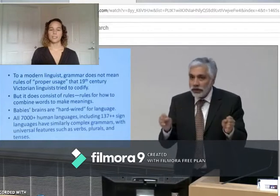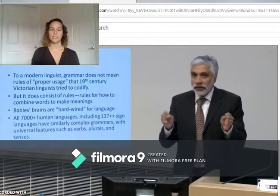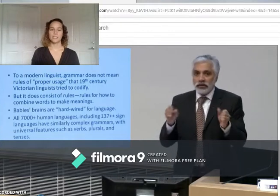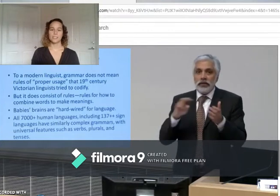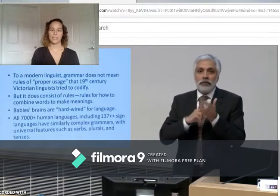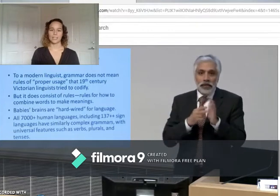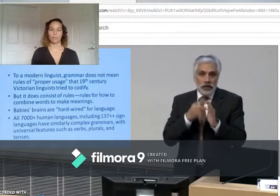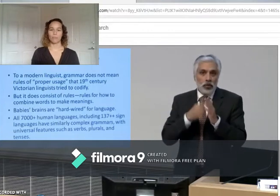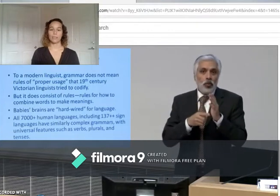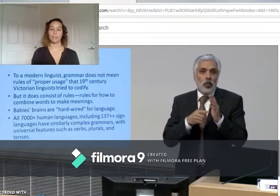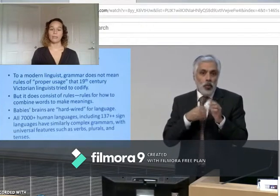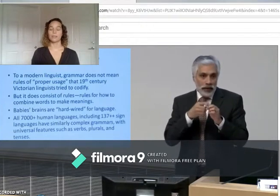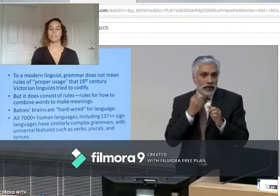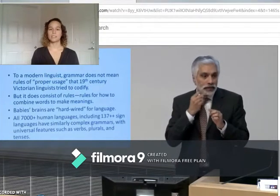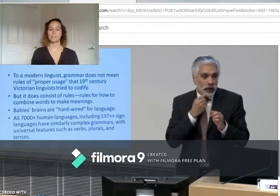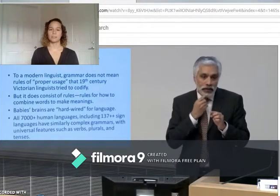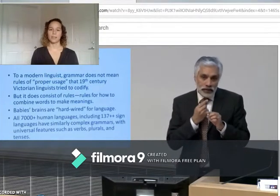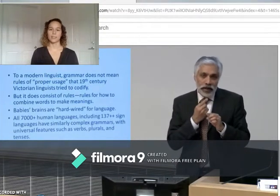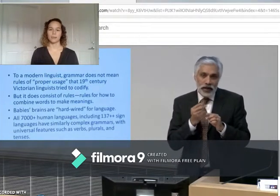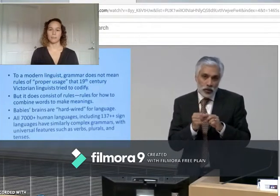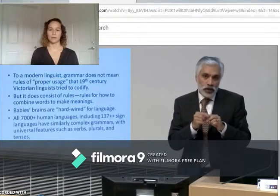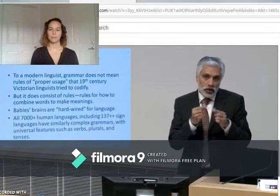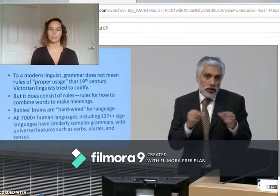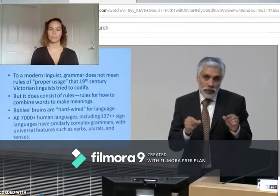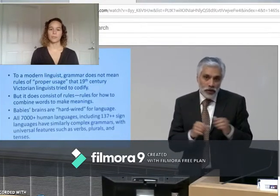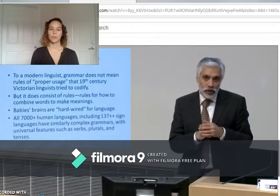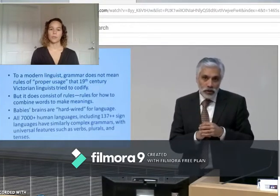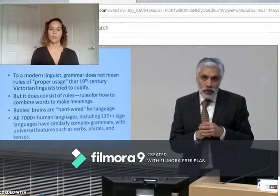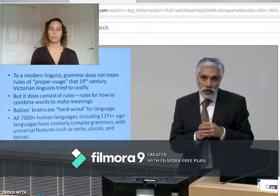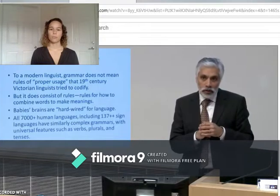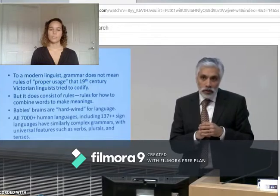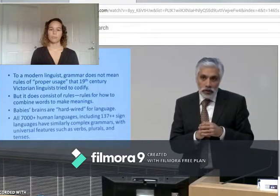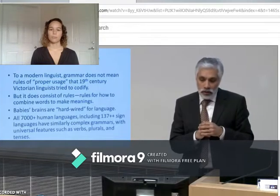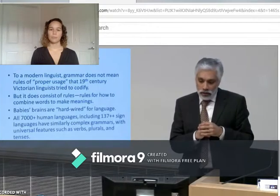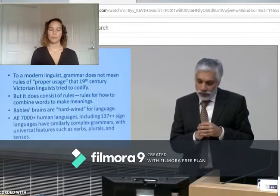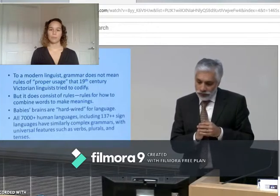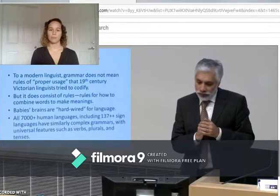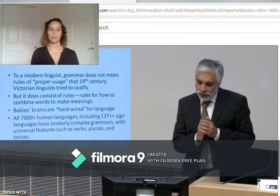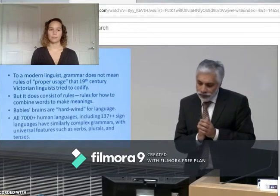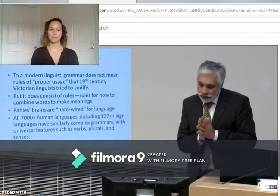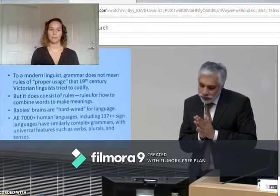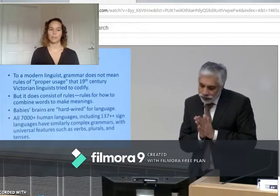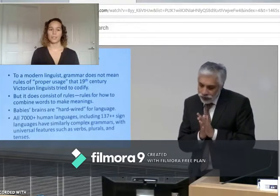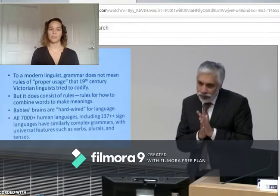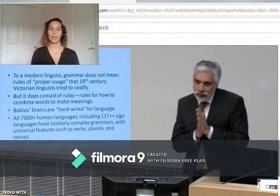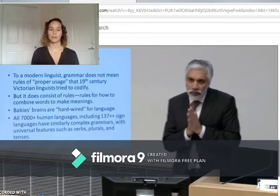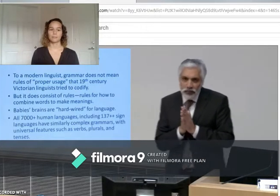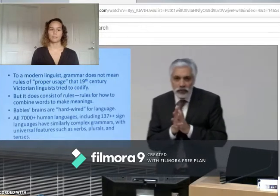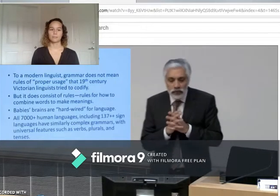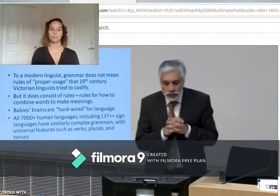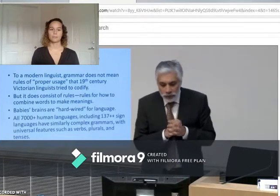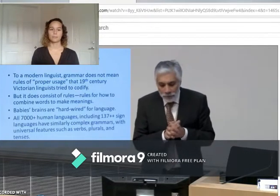blah. Well, that's not exactly what we linguists define as grammar. What we say when we mean grammar, well, let me